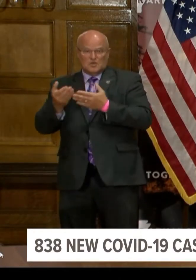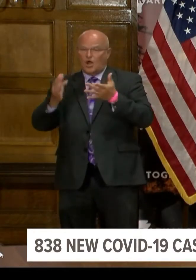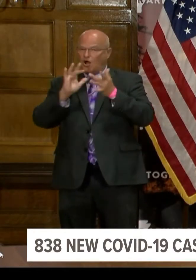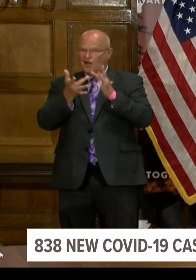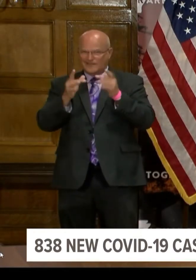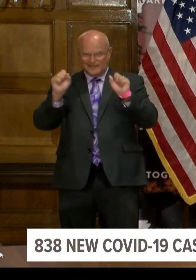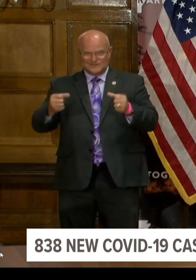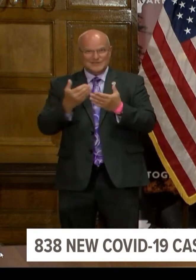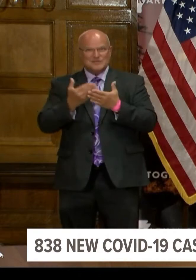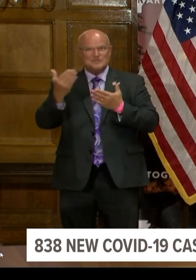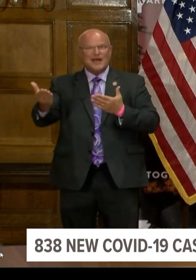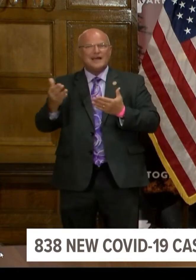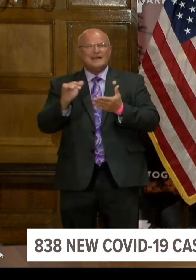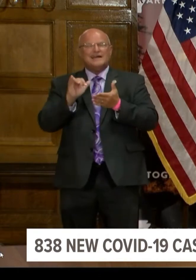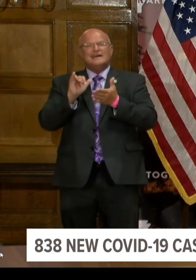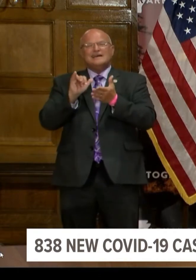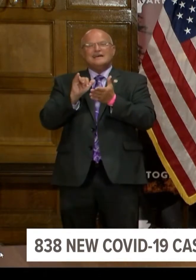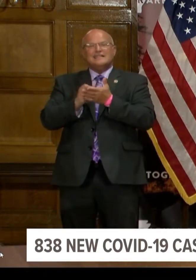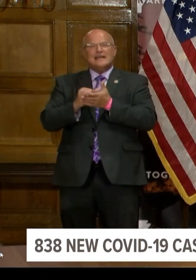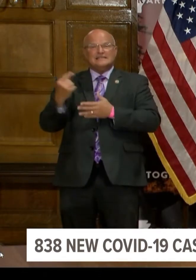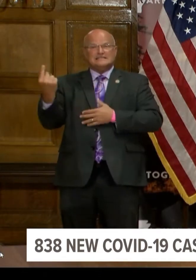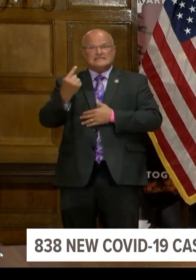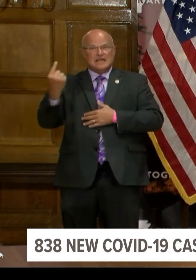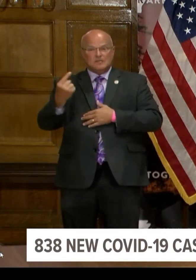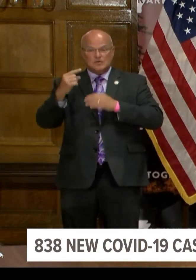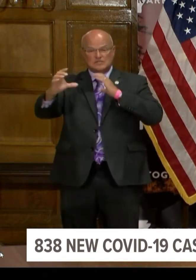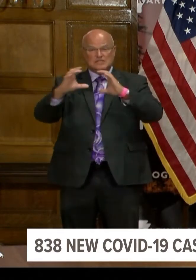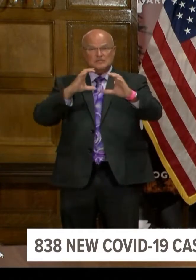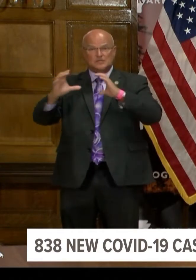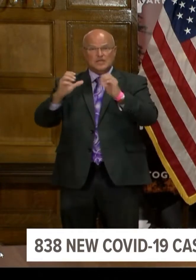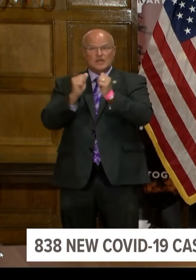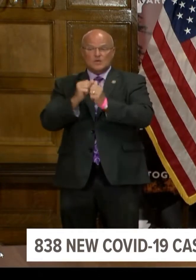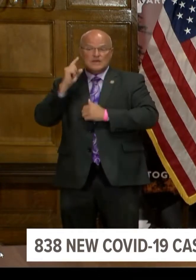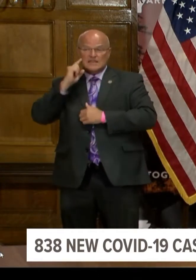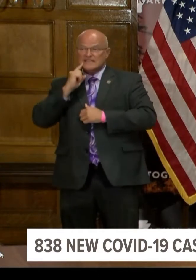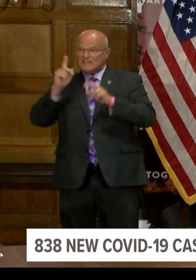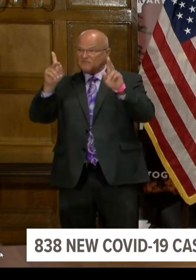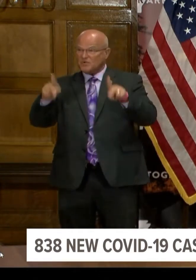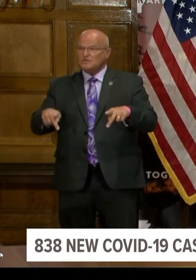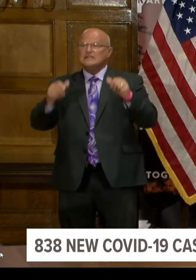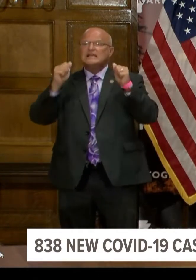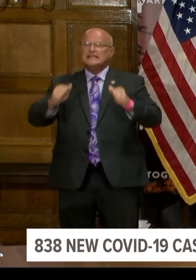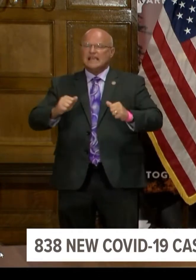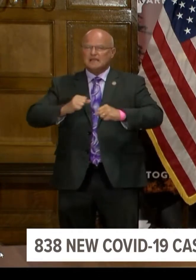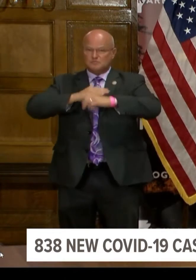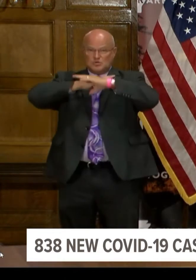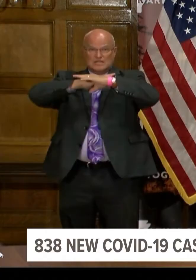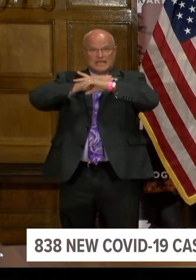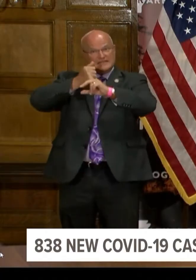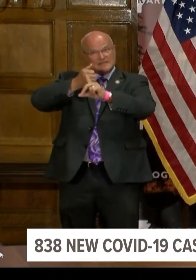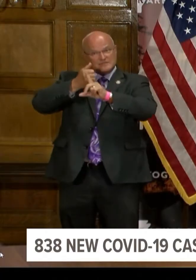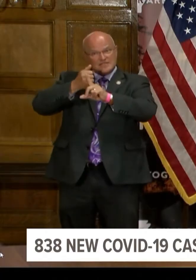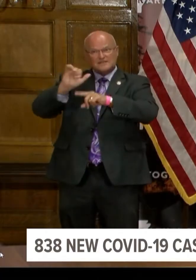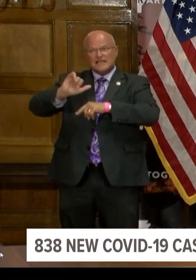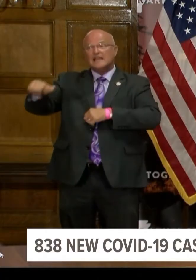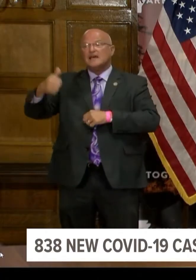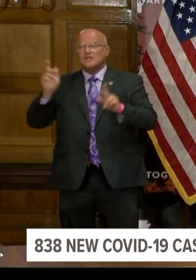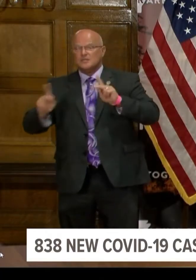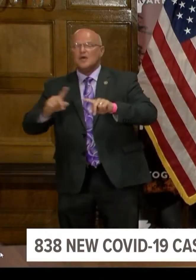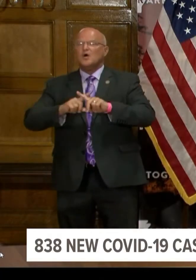online, so that someone that's communicating with a deaf person can protect themselves and others, but